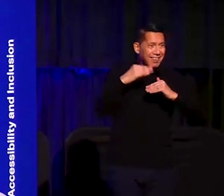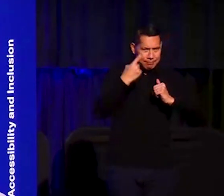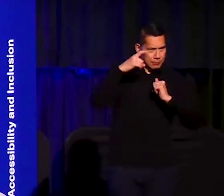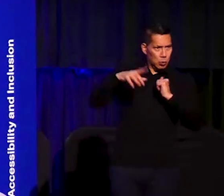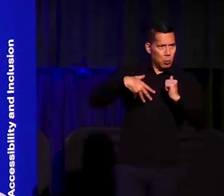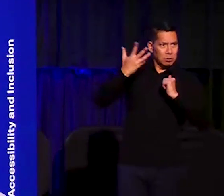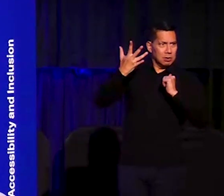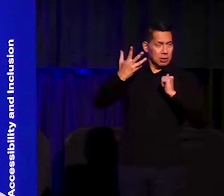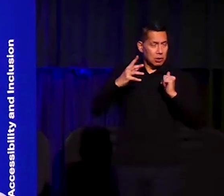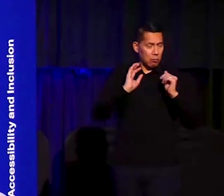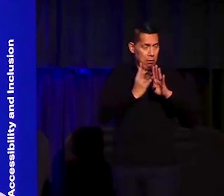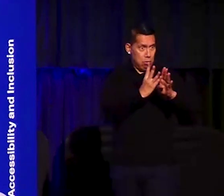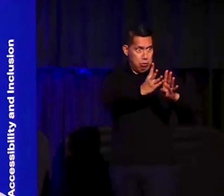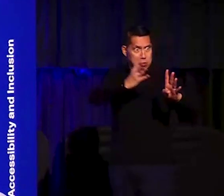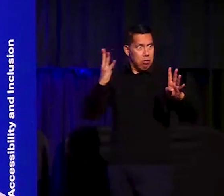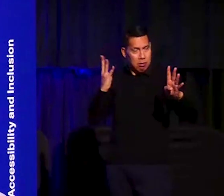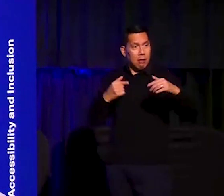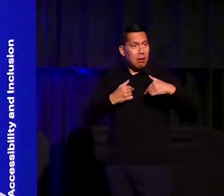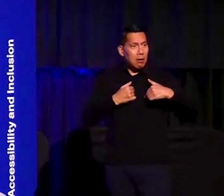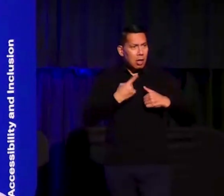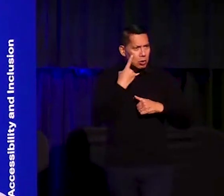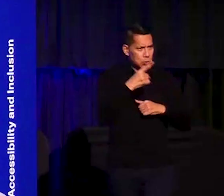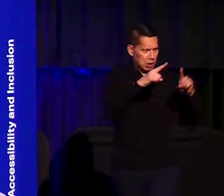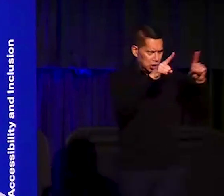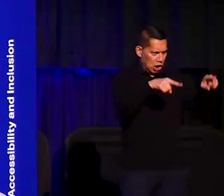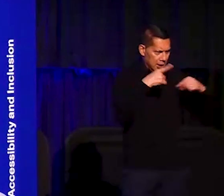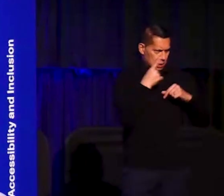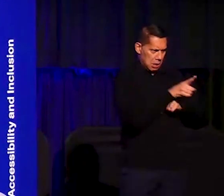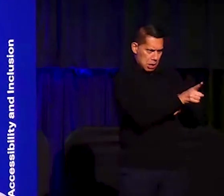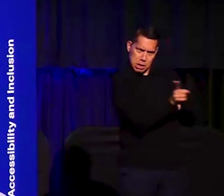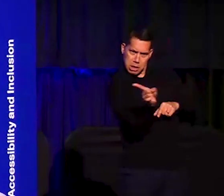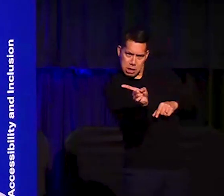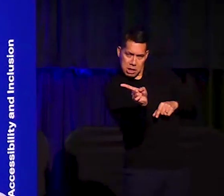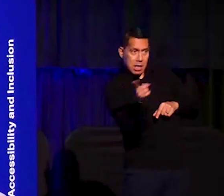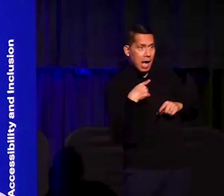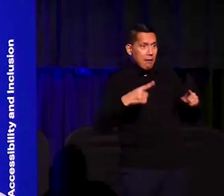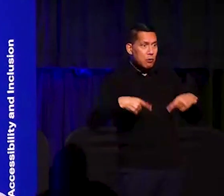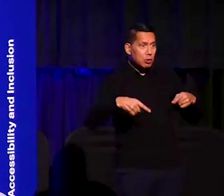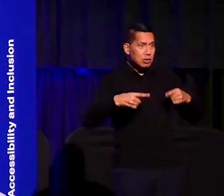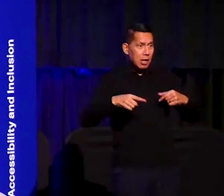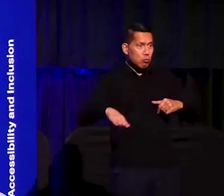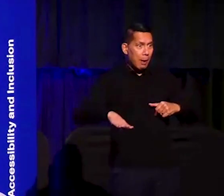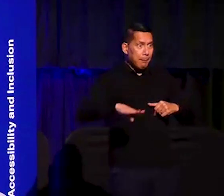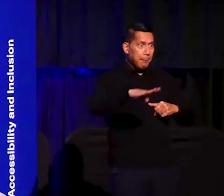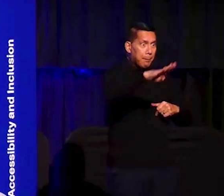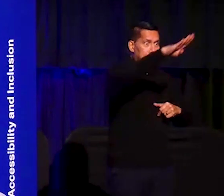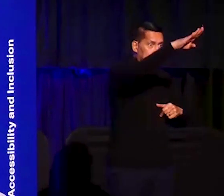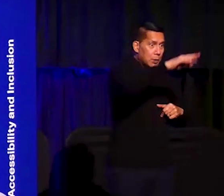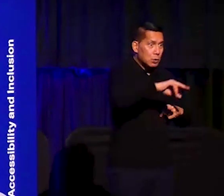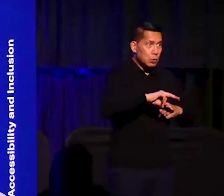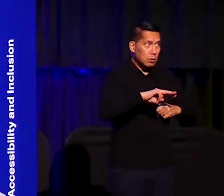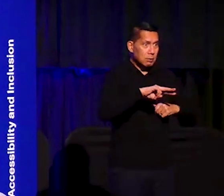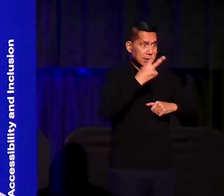the lifts. It was all getting a bit crowded. And I saw a little sign pointing away to say that there was a wheelchair ramp going up to the second floor. I